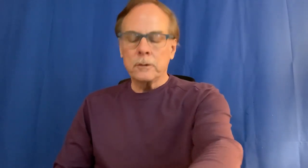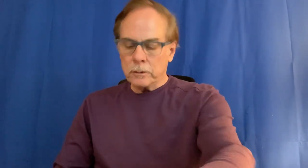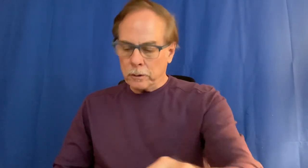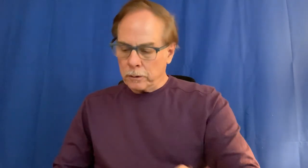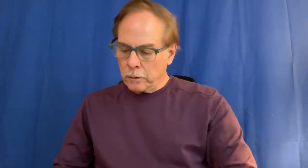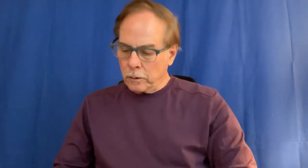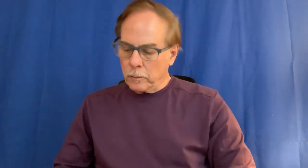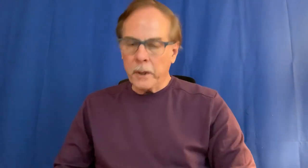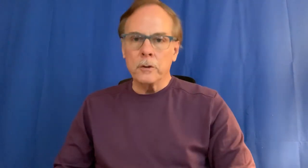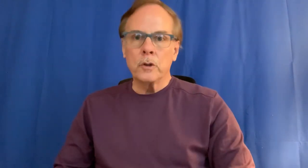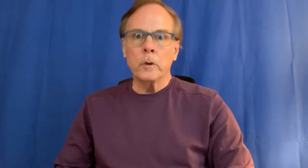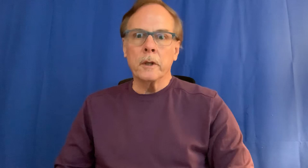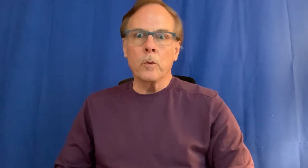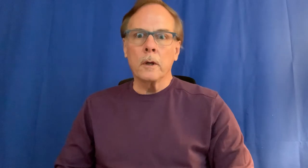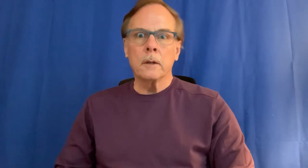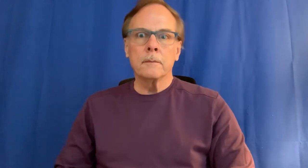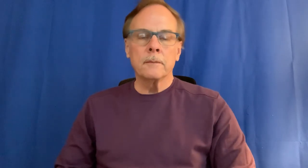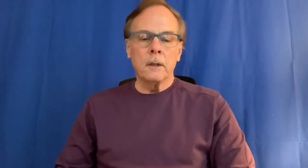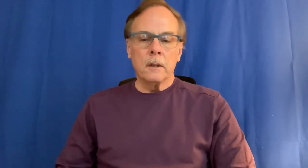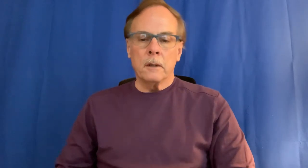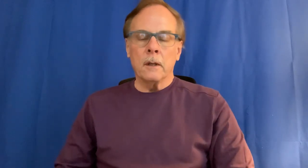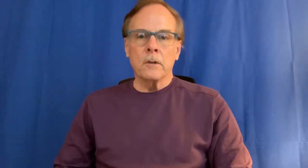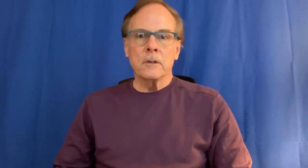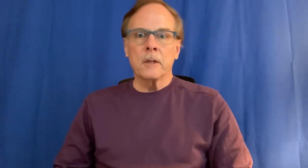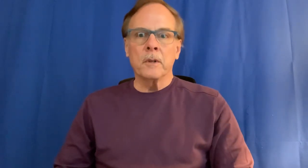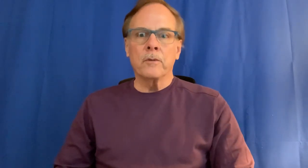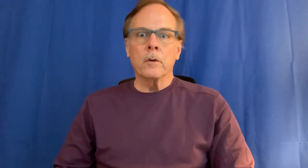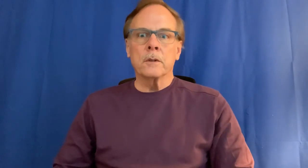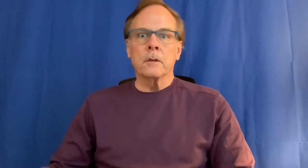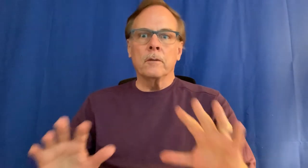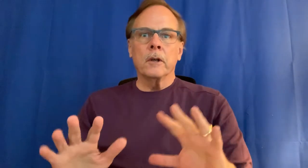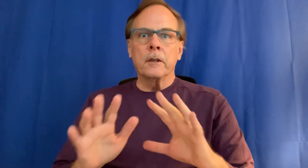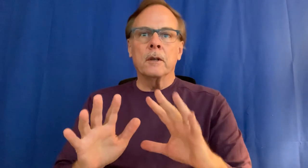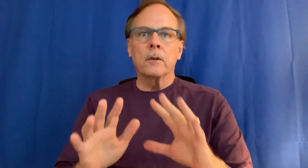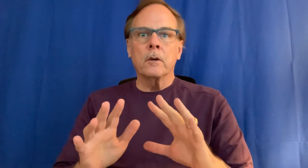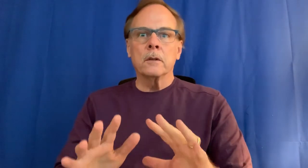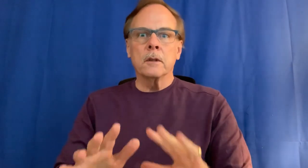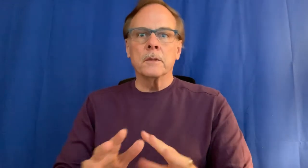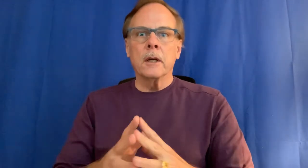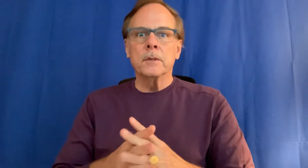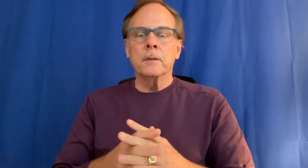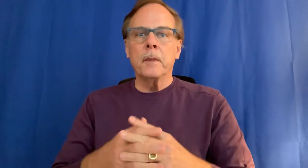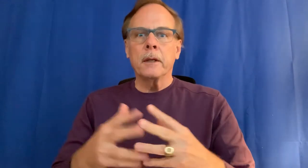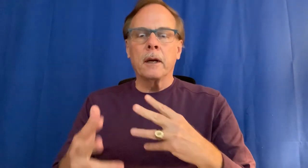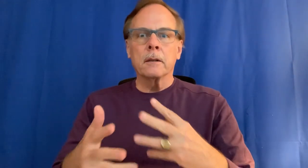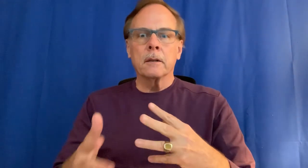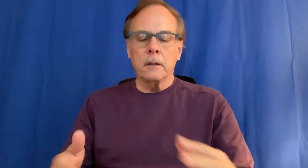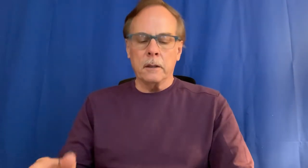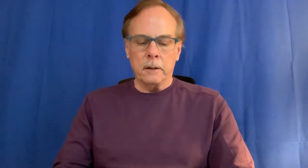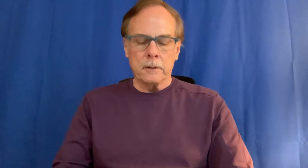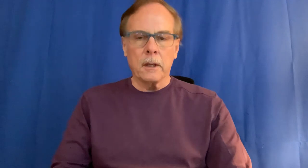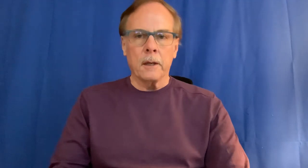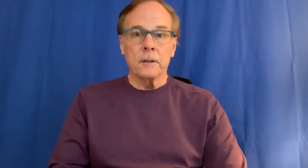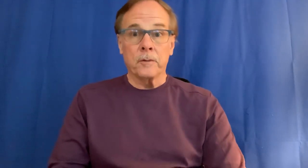just going to start on page 281. As I said before, it's very difficult sometimes to make out the signs from